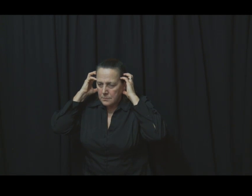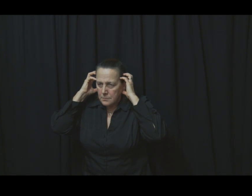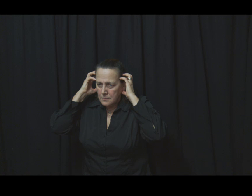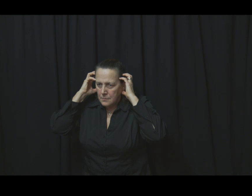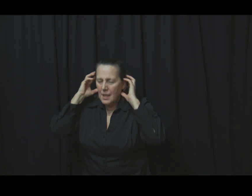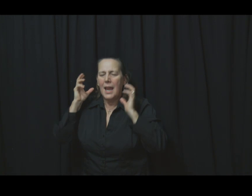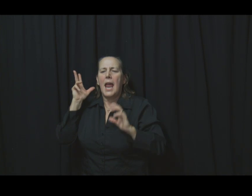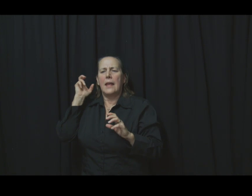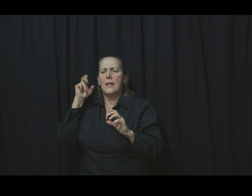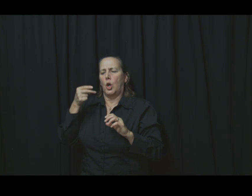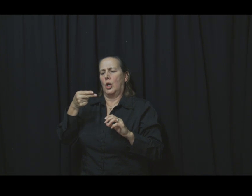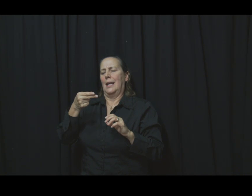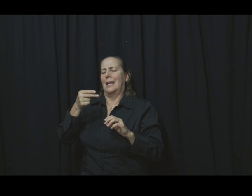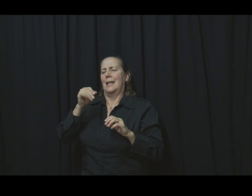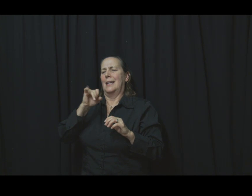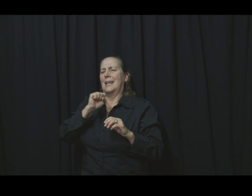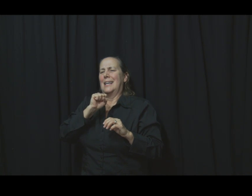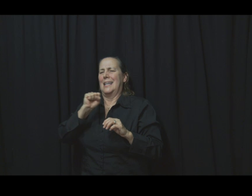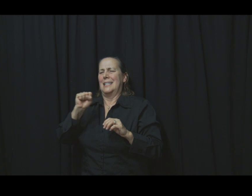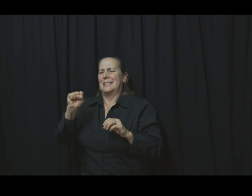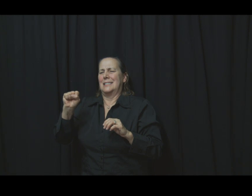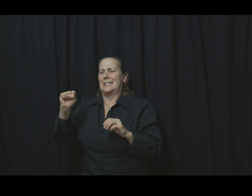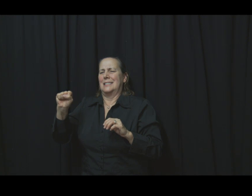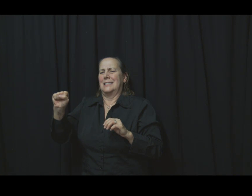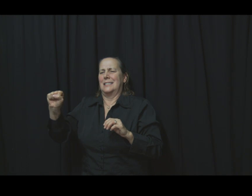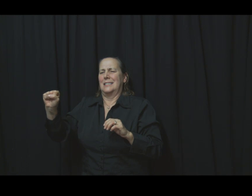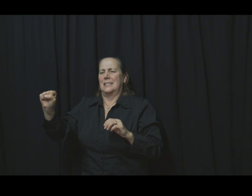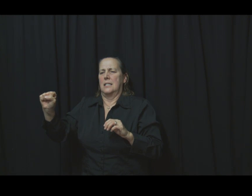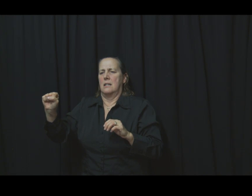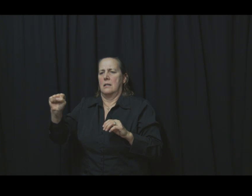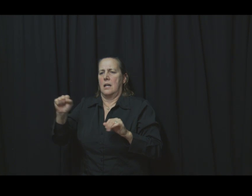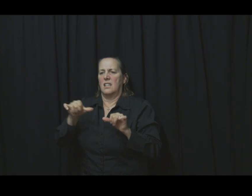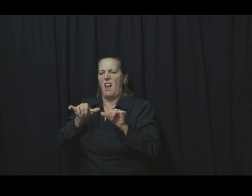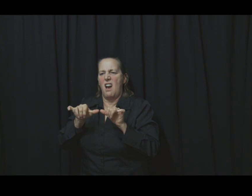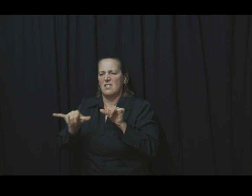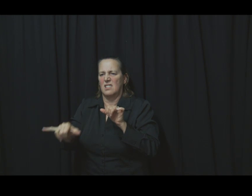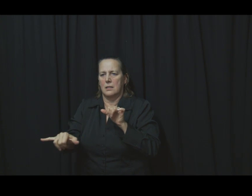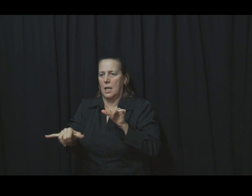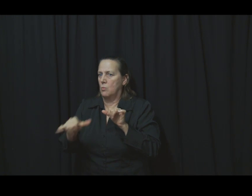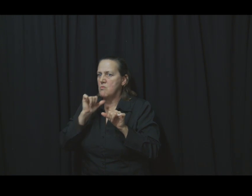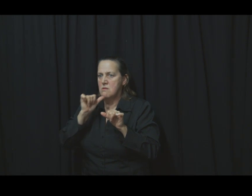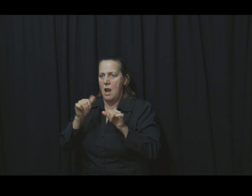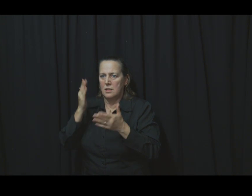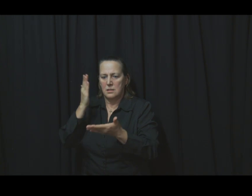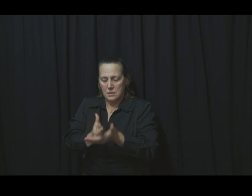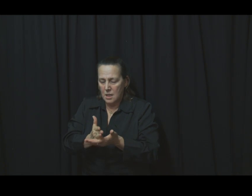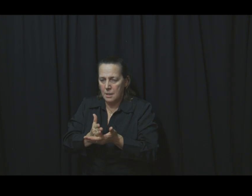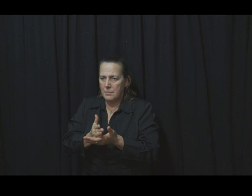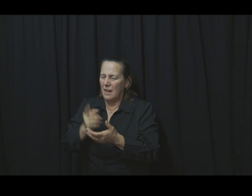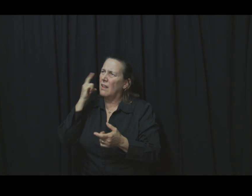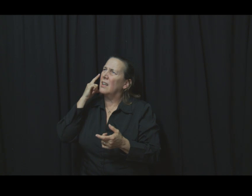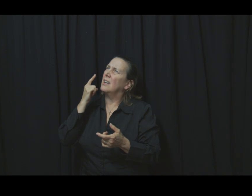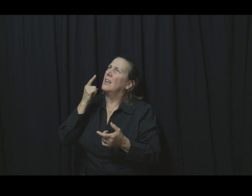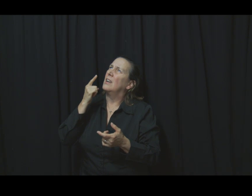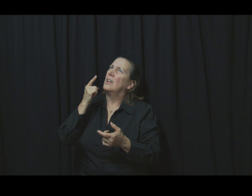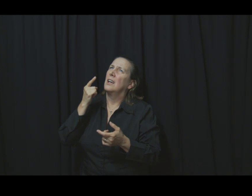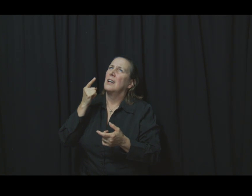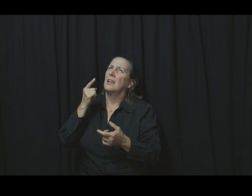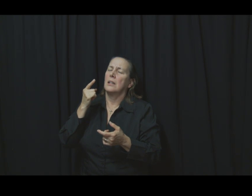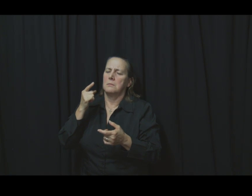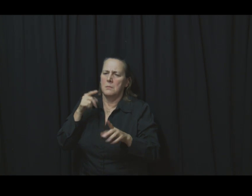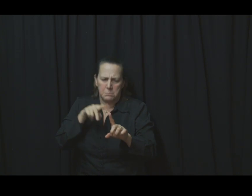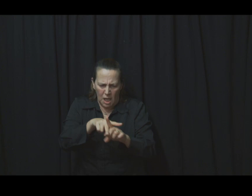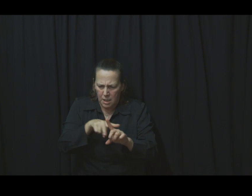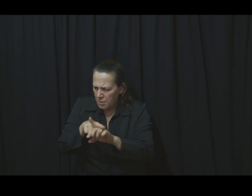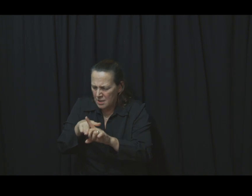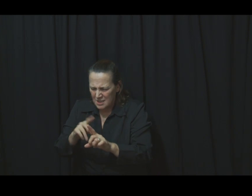hiss, this tss, all the time that wouldn't go away. And they thought, oh, doggone it, there's some loose connector. They plugged